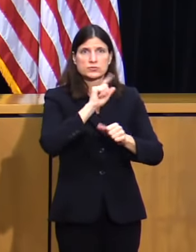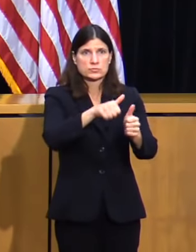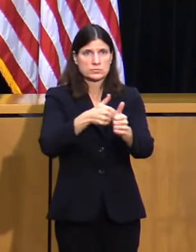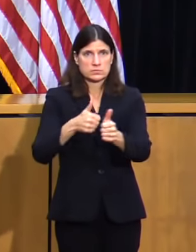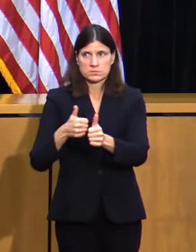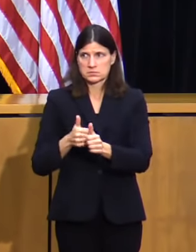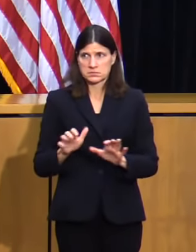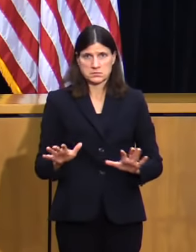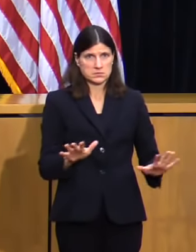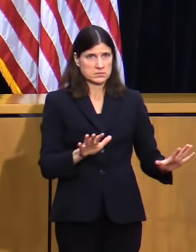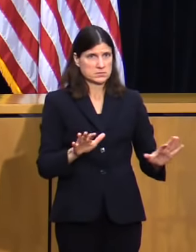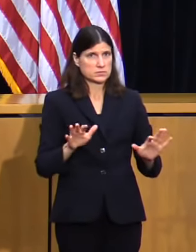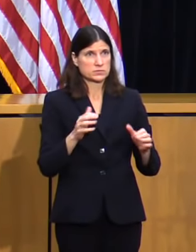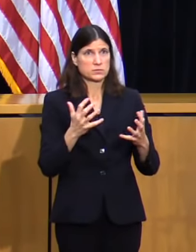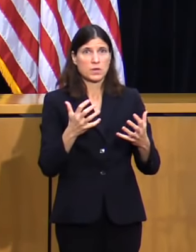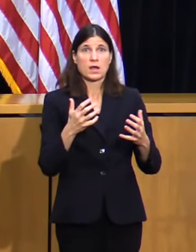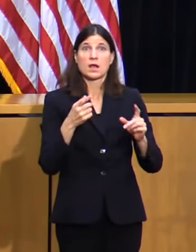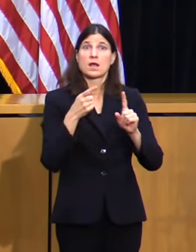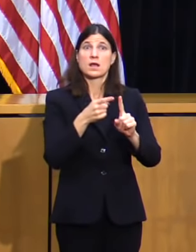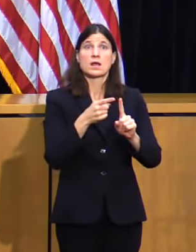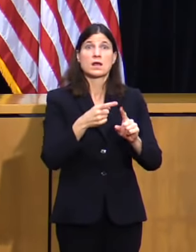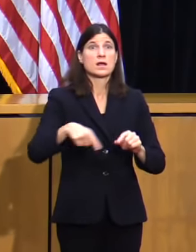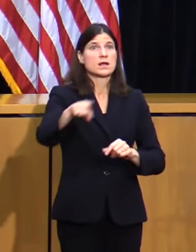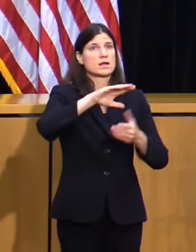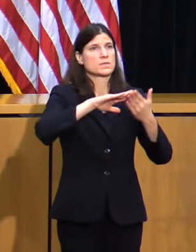about the role they can play as individuals